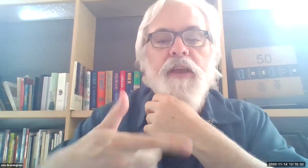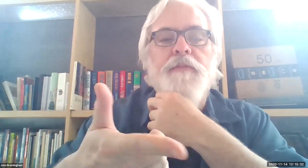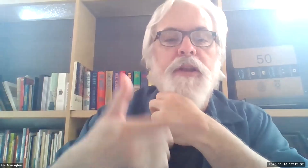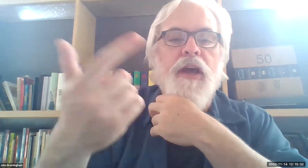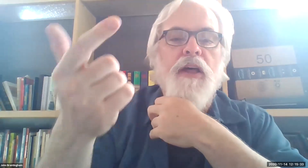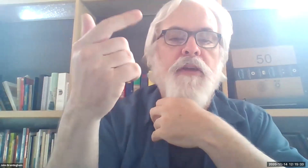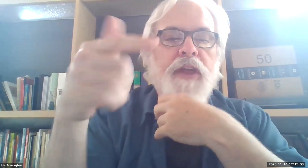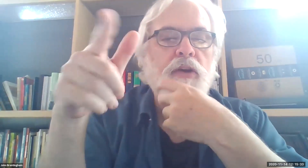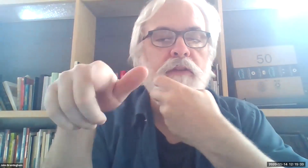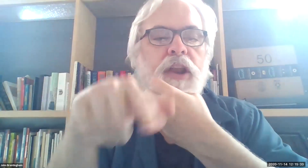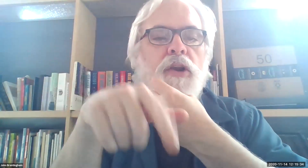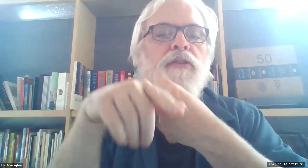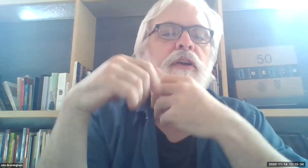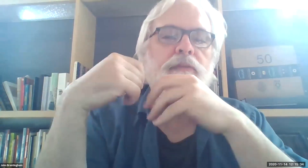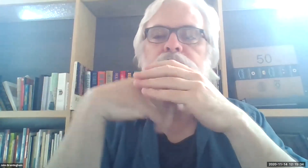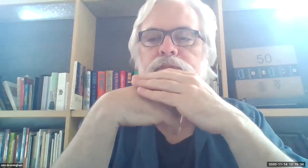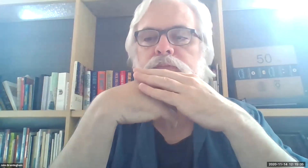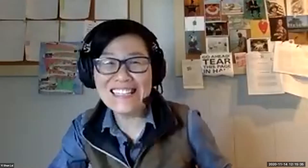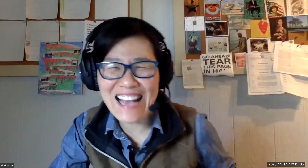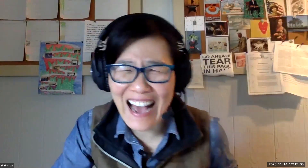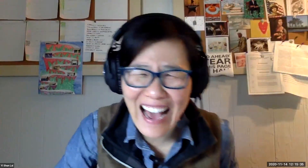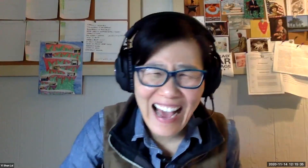Yeah, they can leave, but We